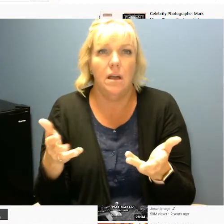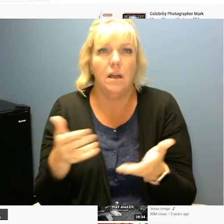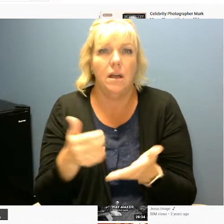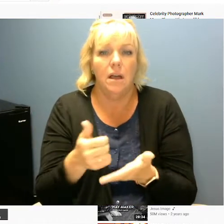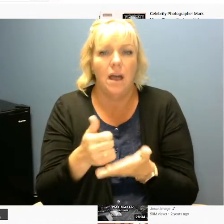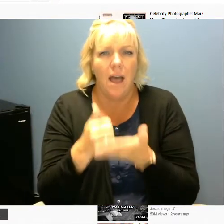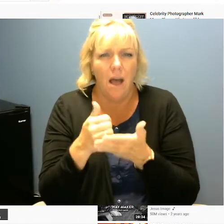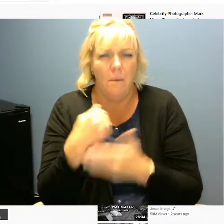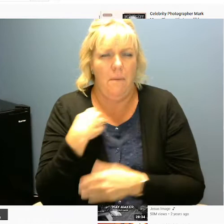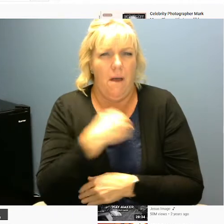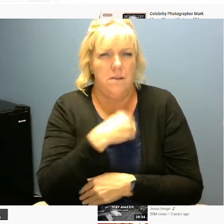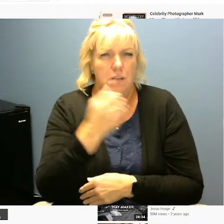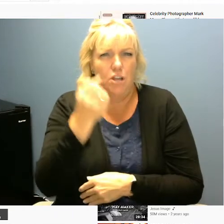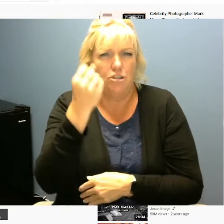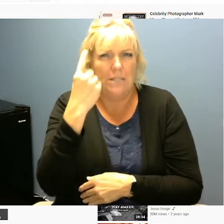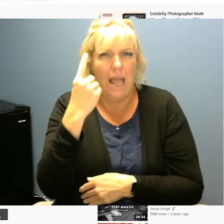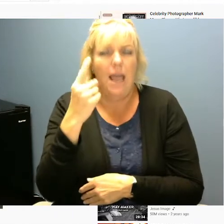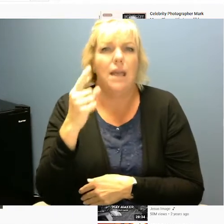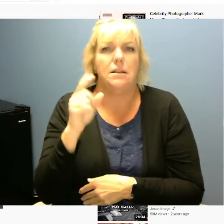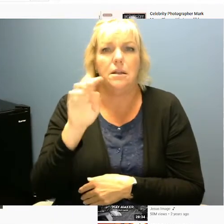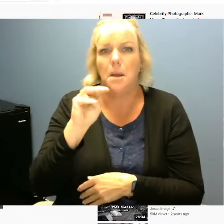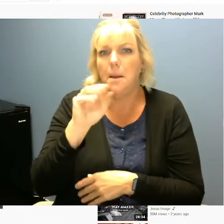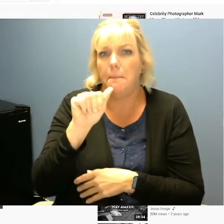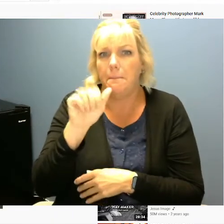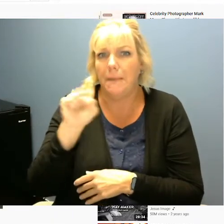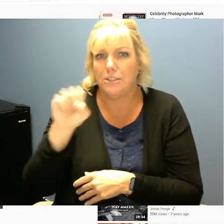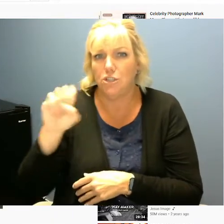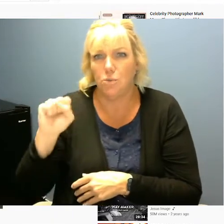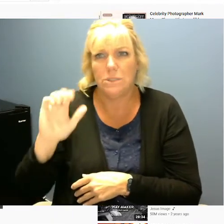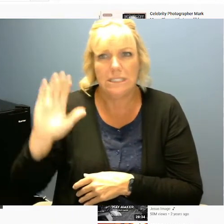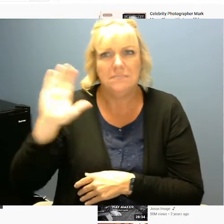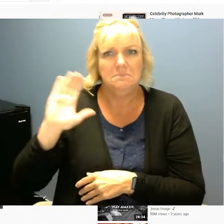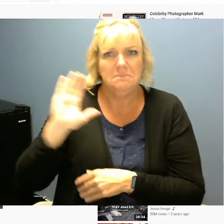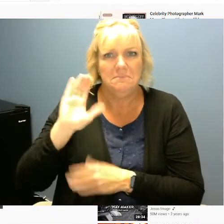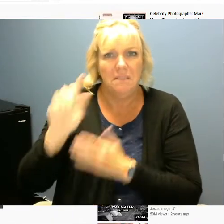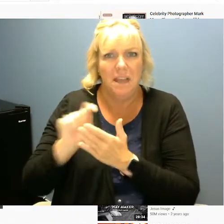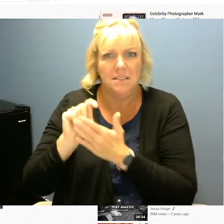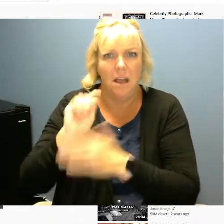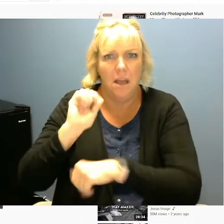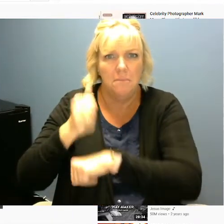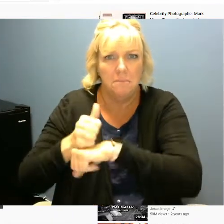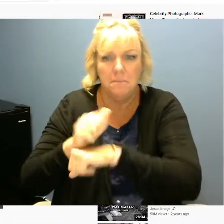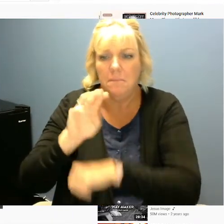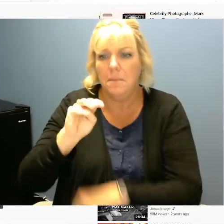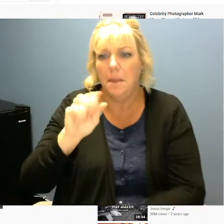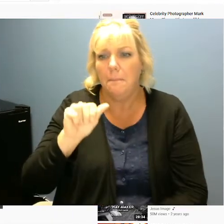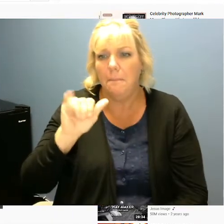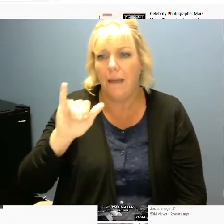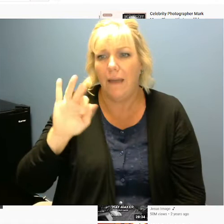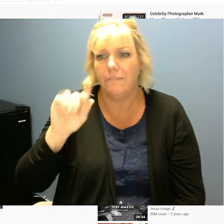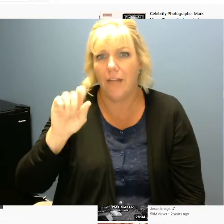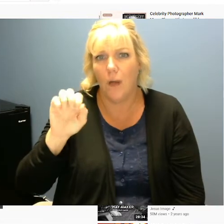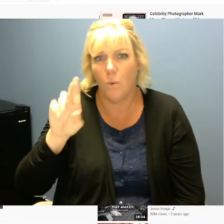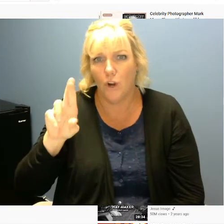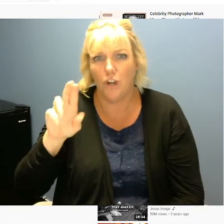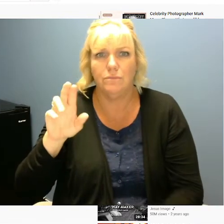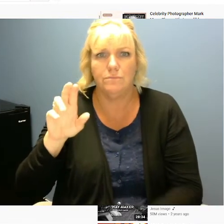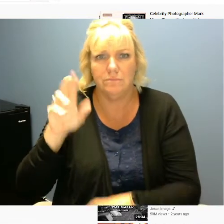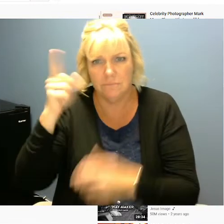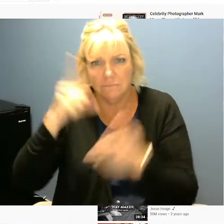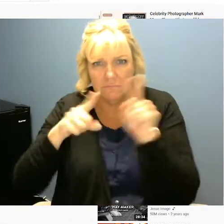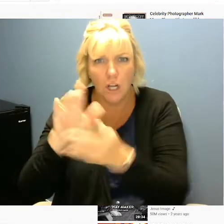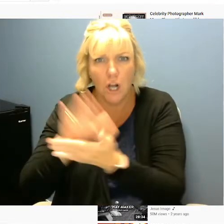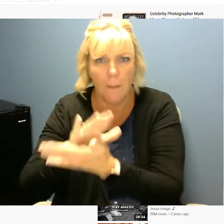which colonial Massachusetts is governing themselves, right? We started off with the Mayflower Compact and the model of Christian charity. And